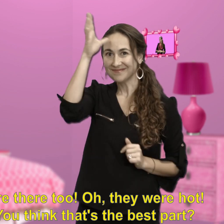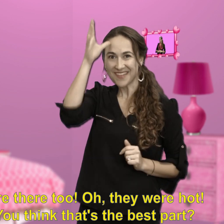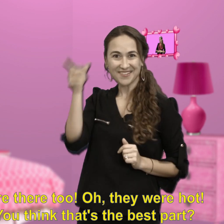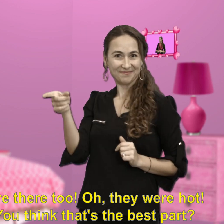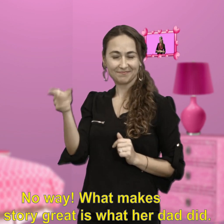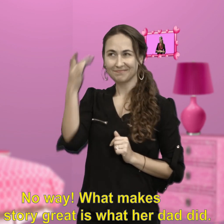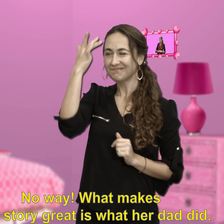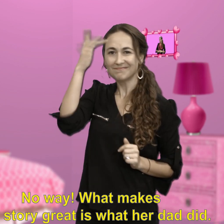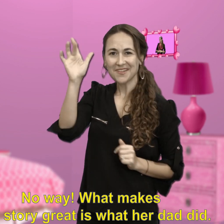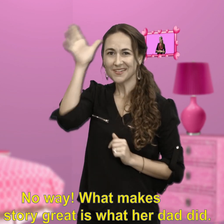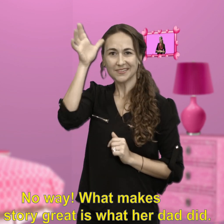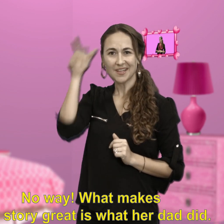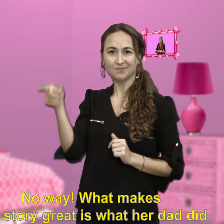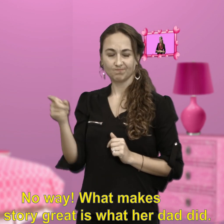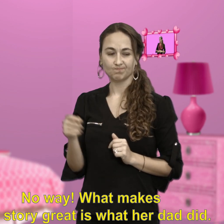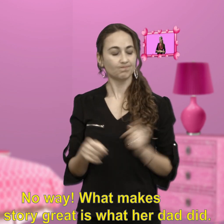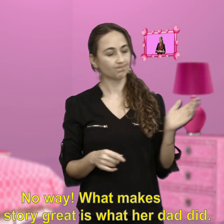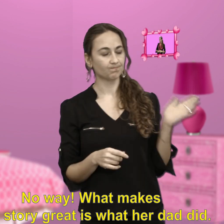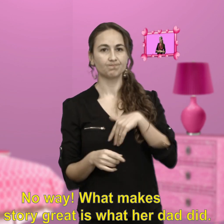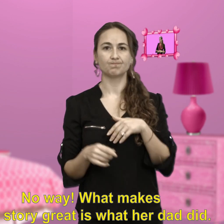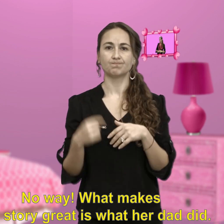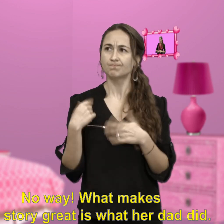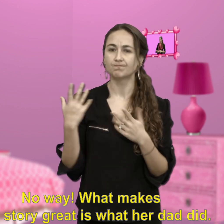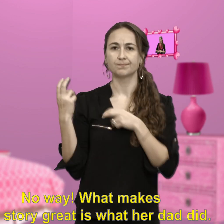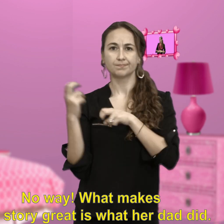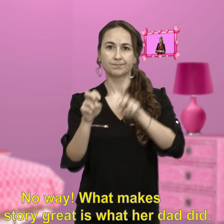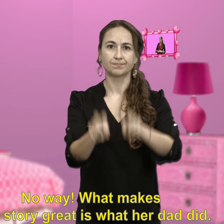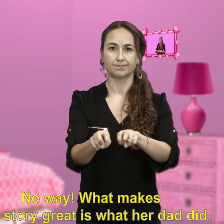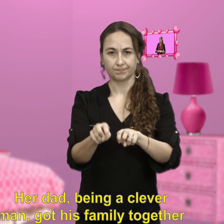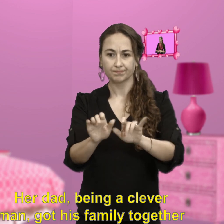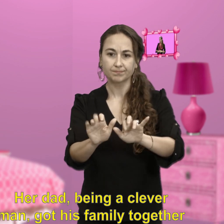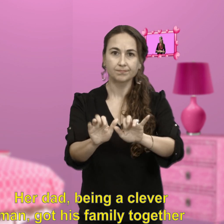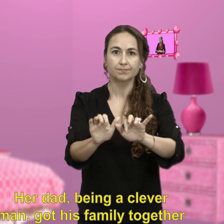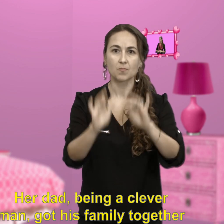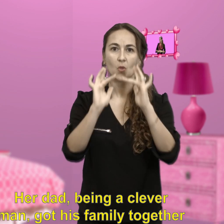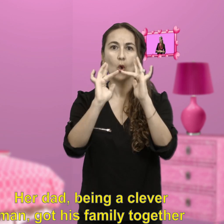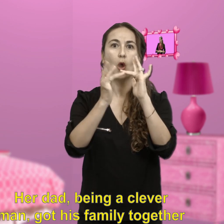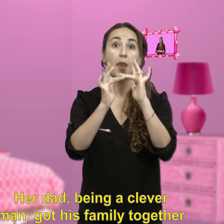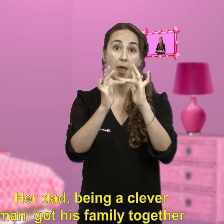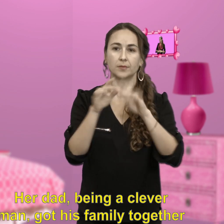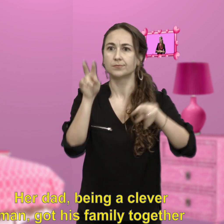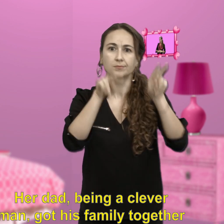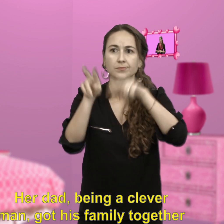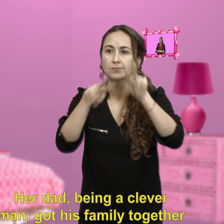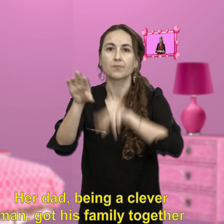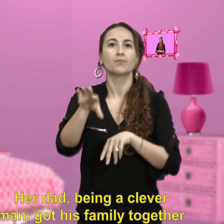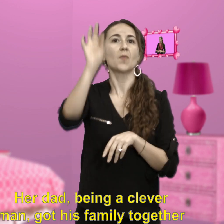part? No way. What makes the story great is what her dad did. being a clever man, got his family together and